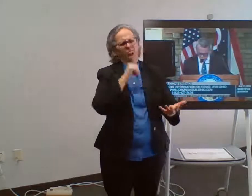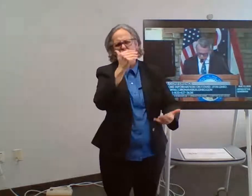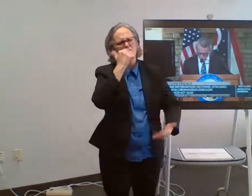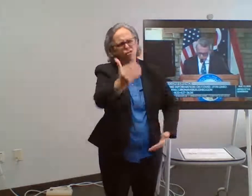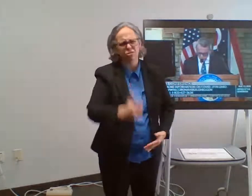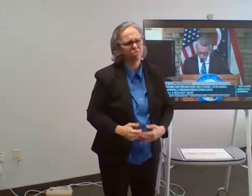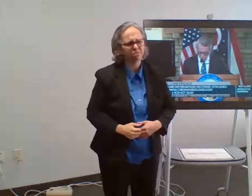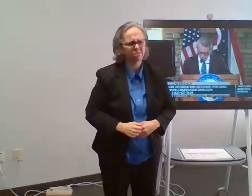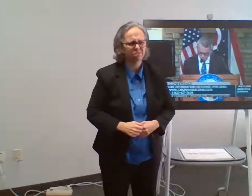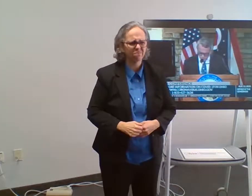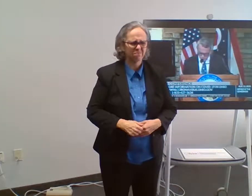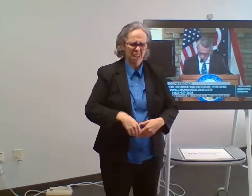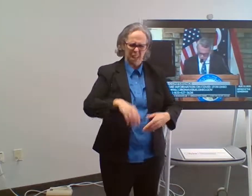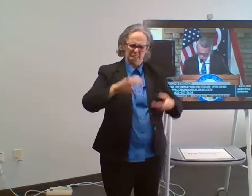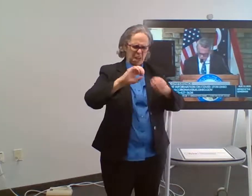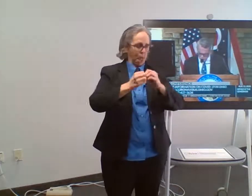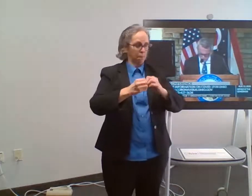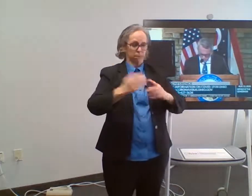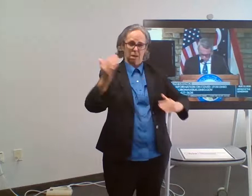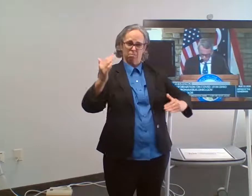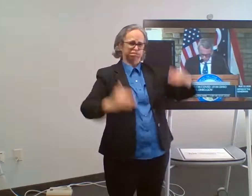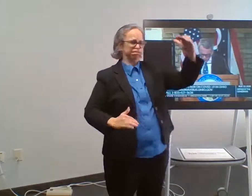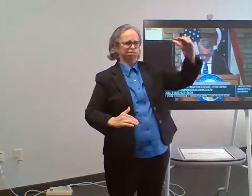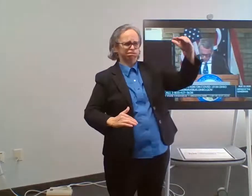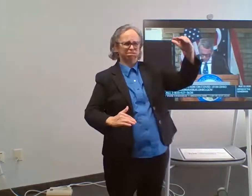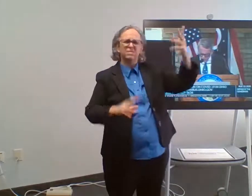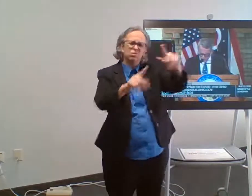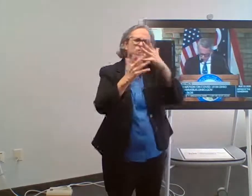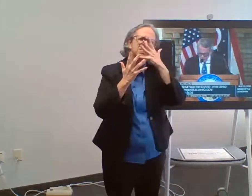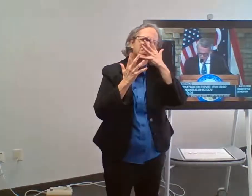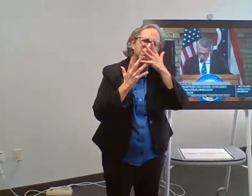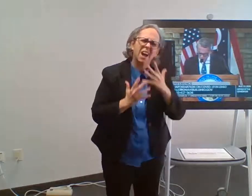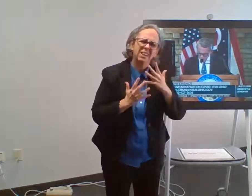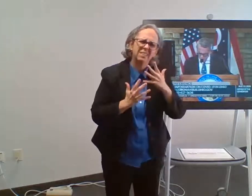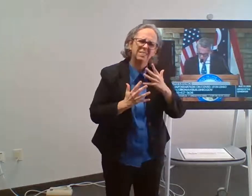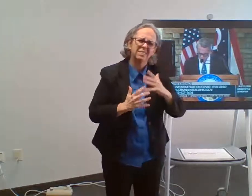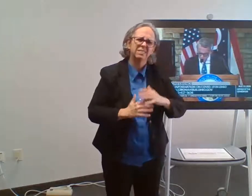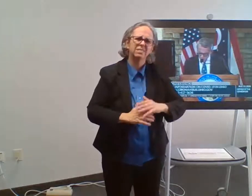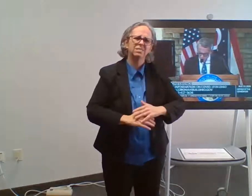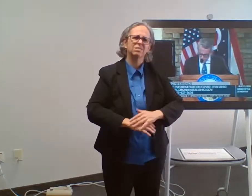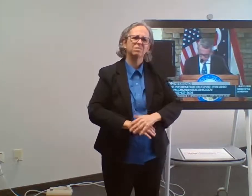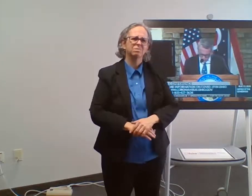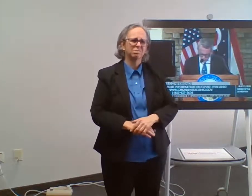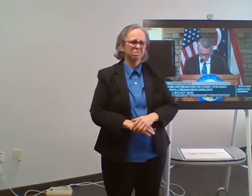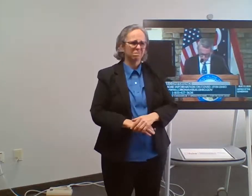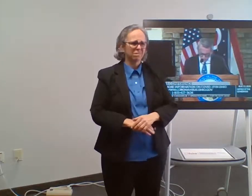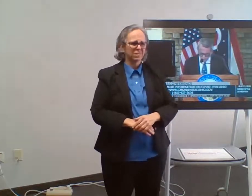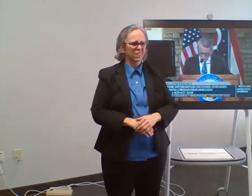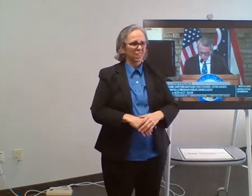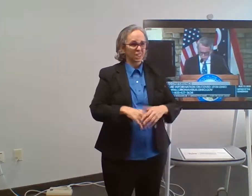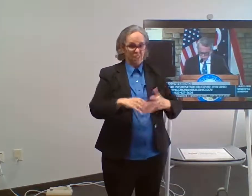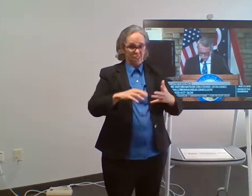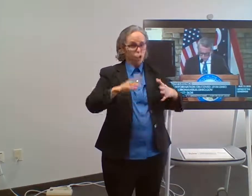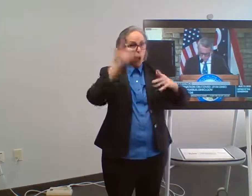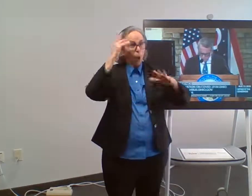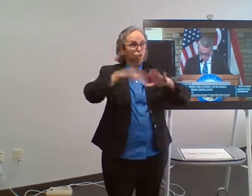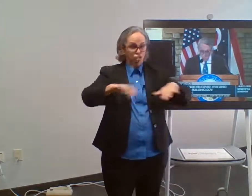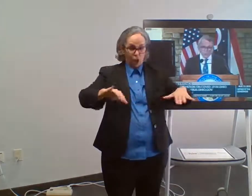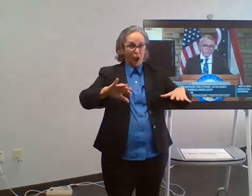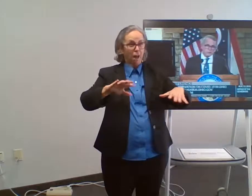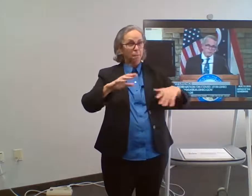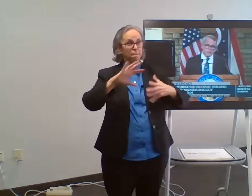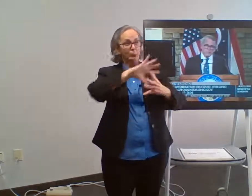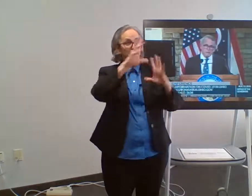numbers, it is very sad. While 16% of Ohio's child population is African American, the population of Ohio's foster care system